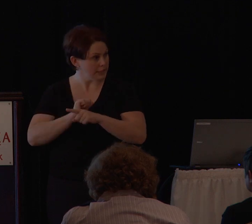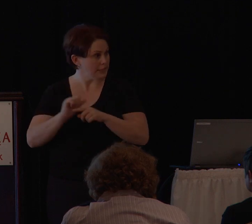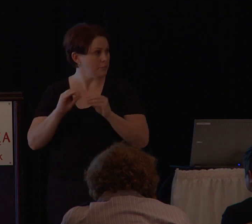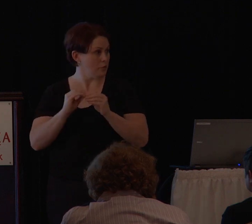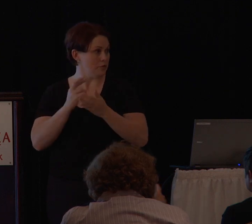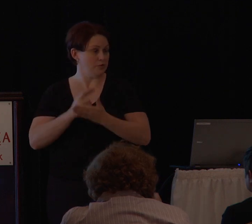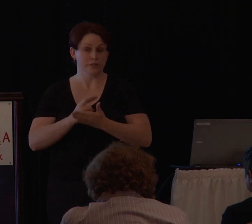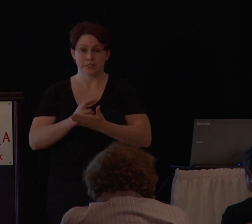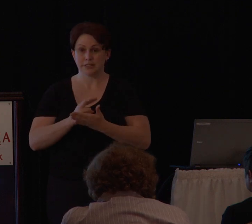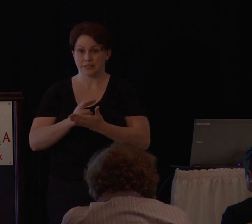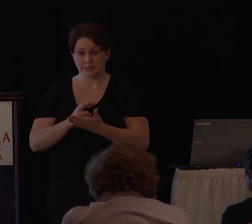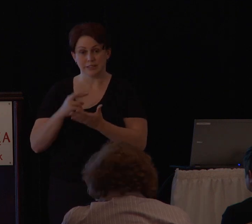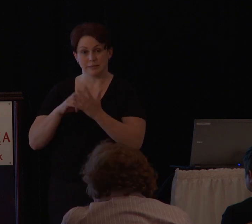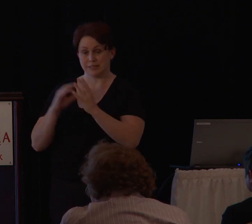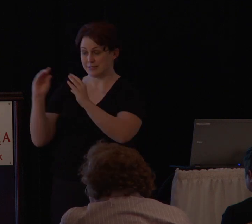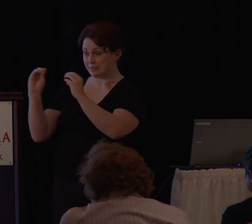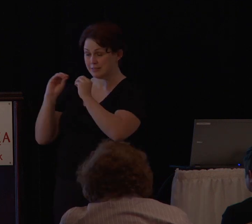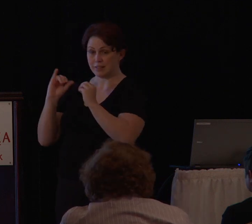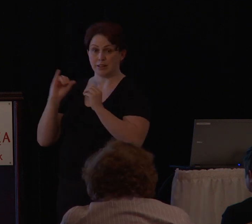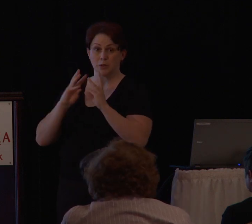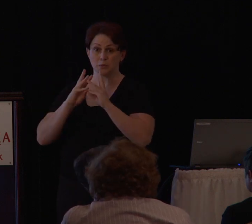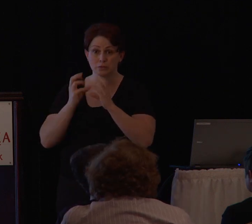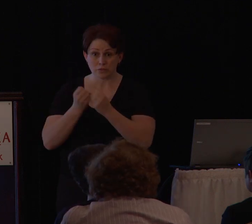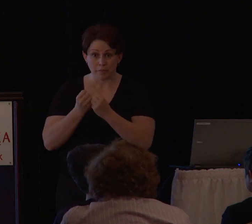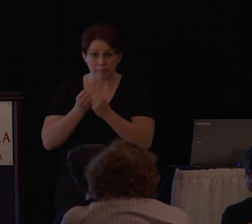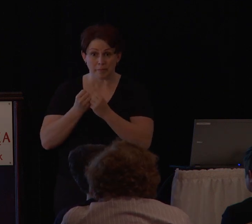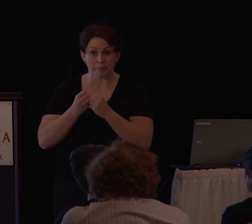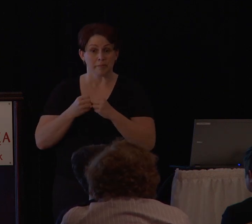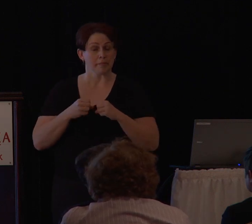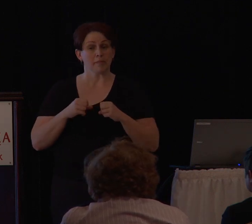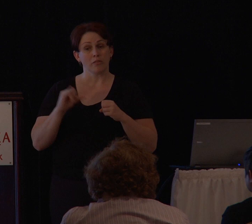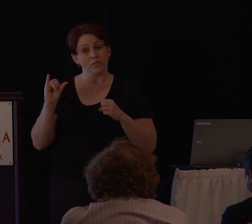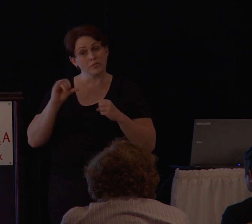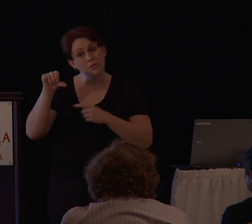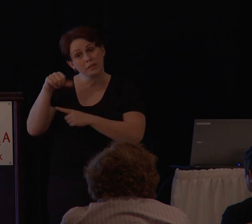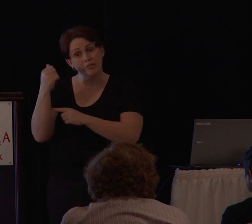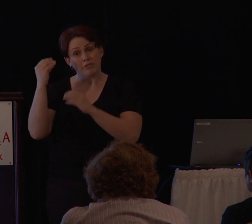both formal and informal. So like workshops, and a lot of them also said